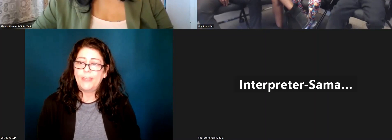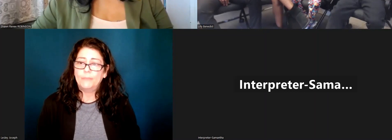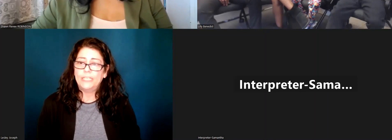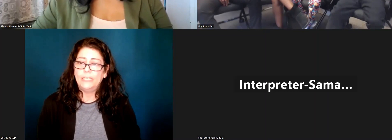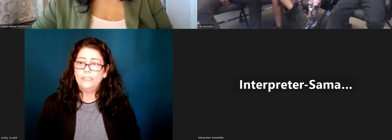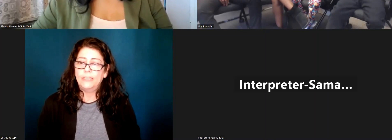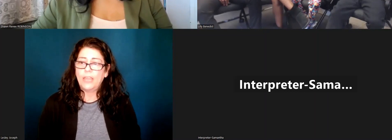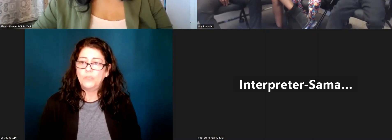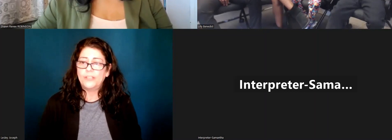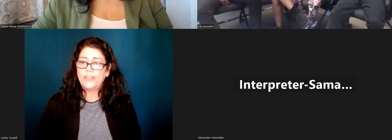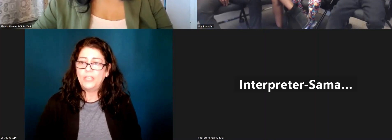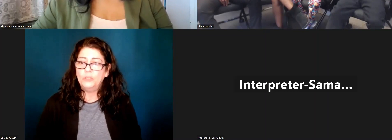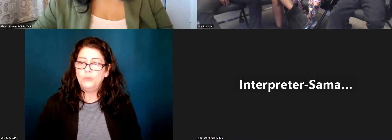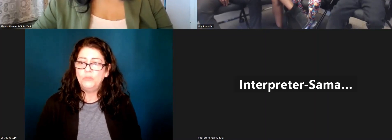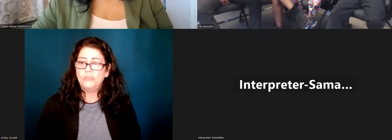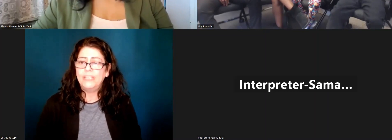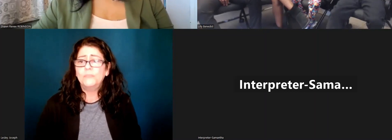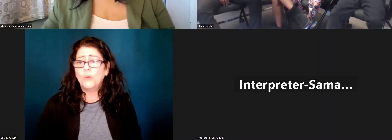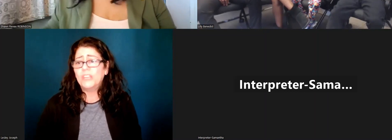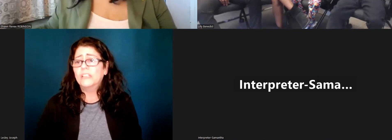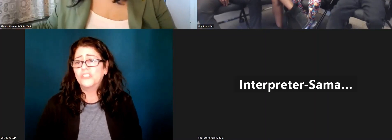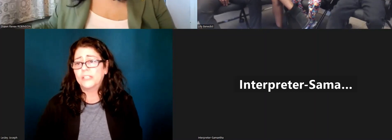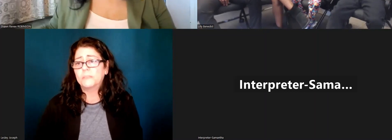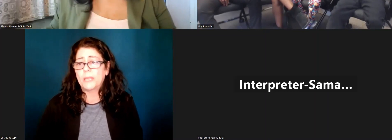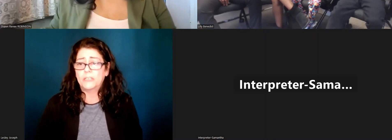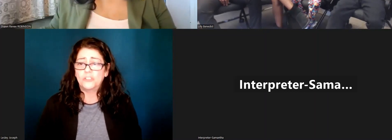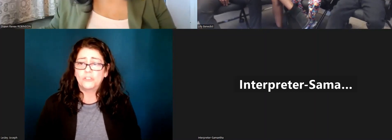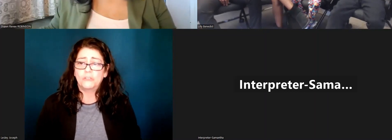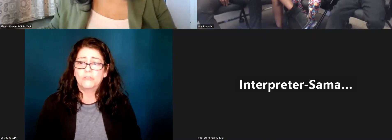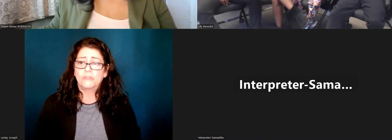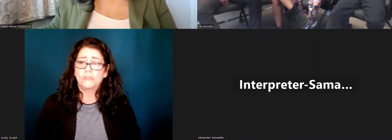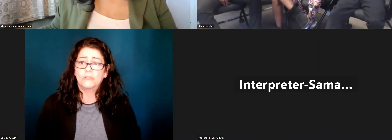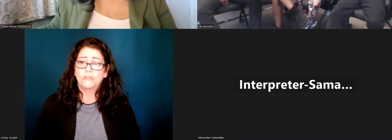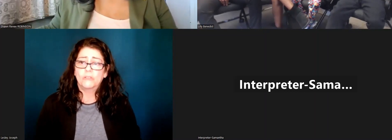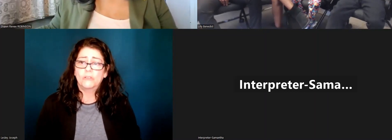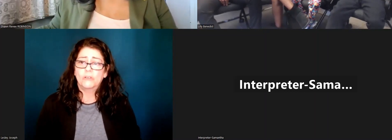My family, the language that they use is both English and Spanish.